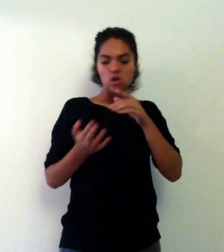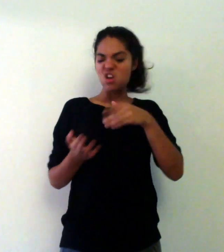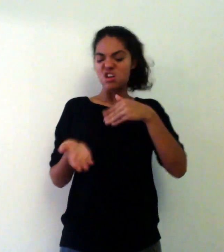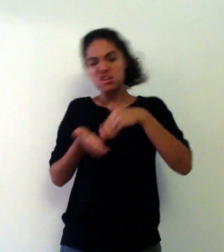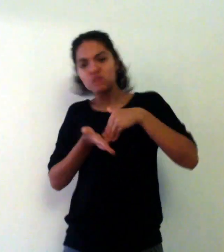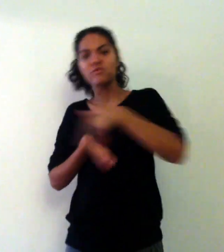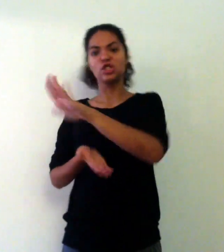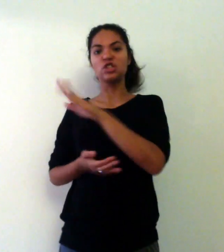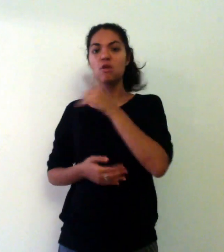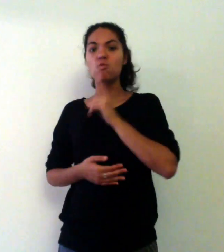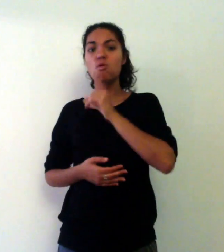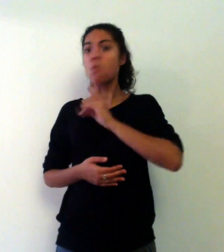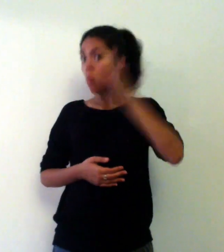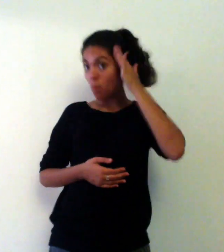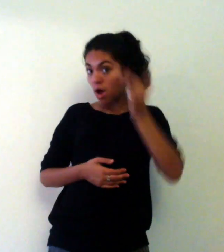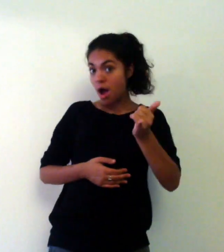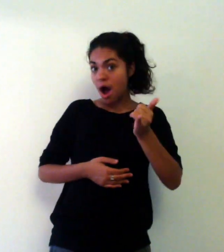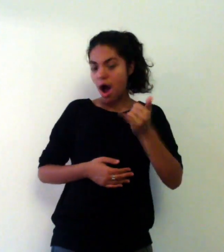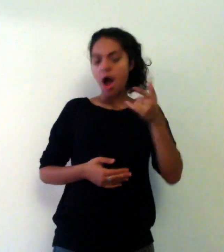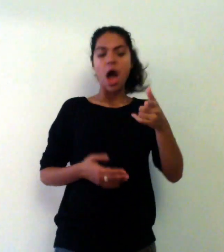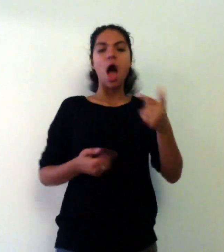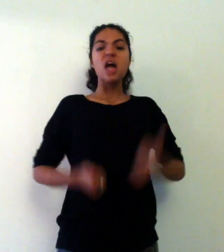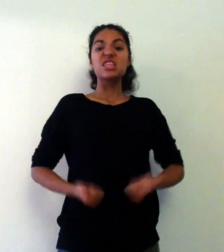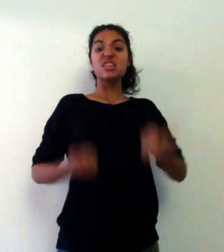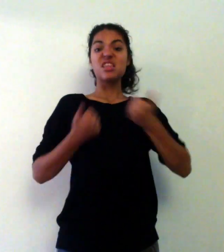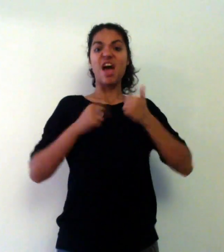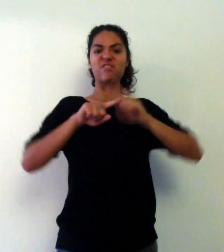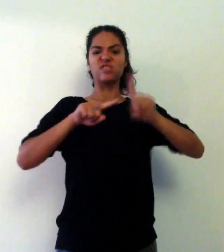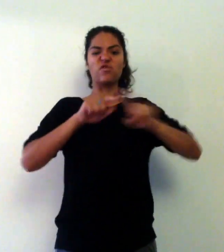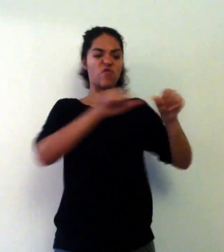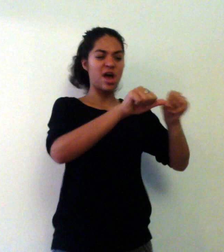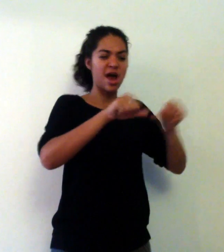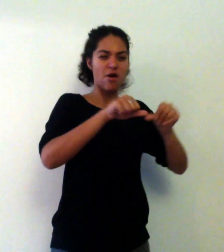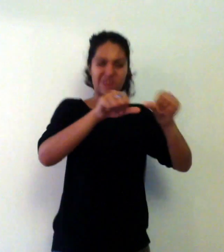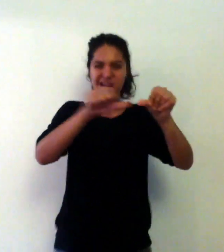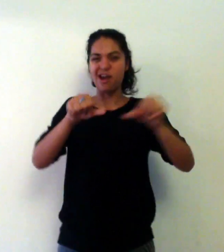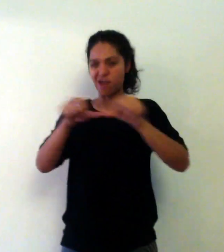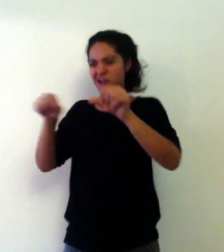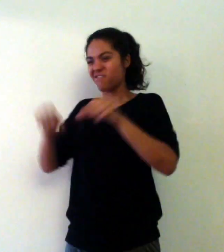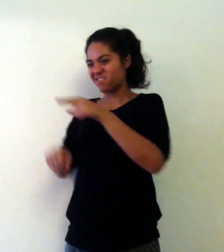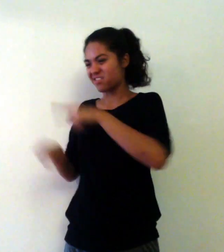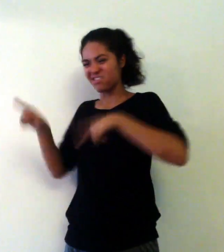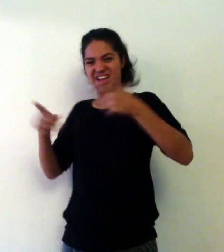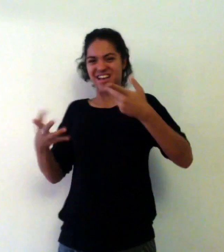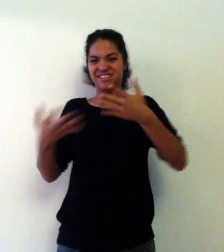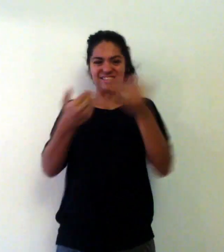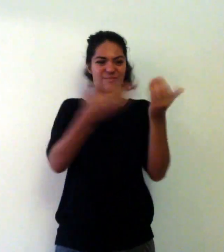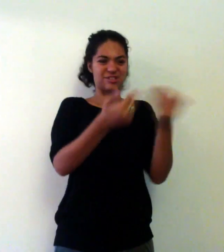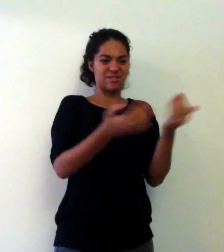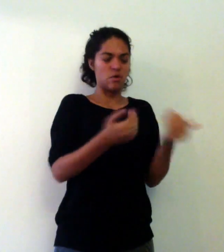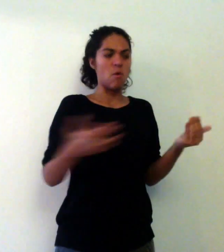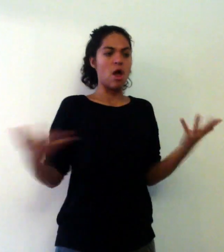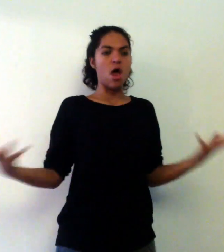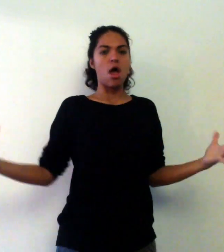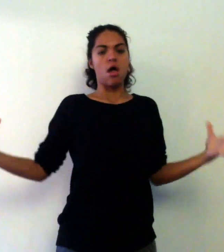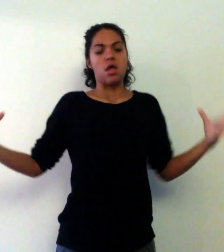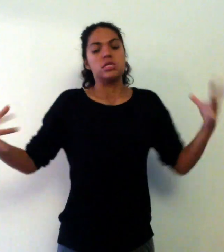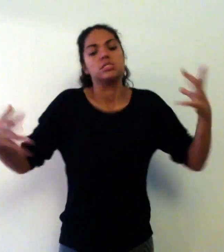It binds the fragmented areas of your life, fusing all of it with meaning. Have you ever thought of it? When you come to the